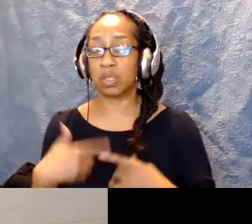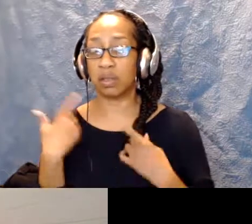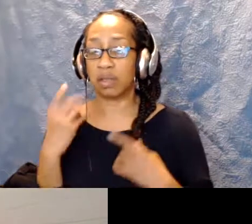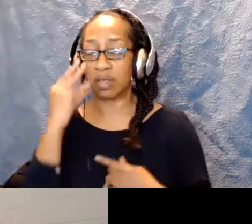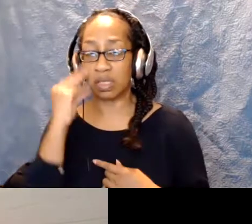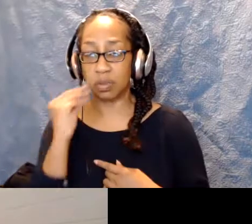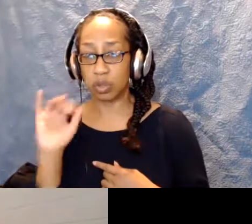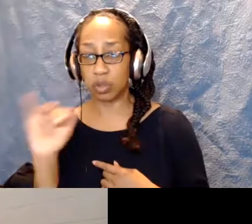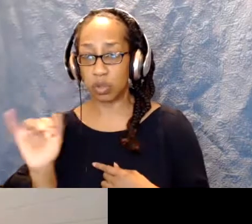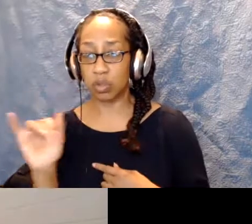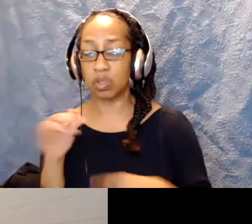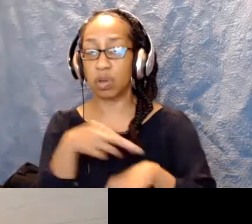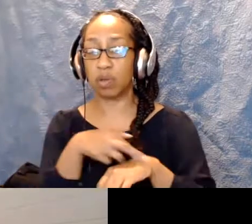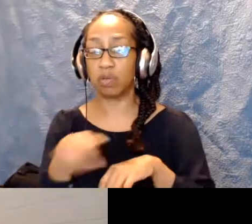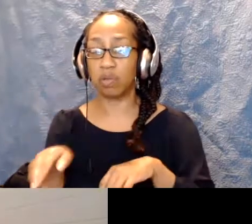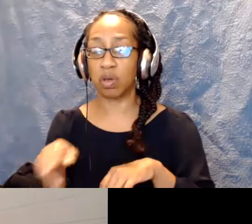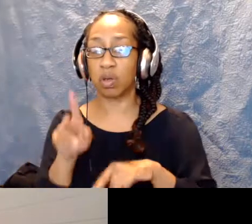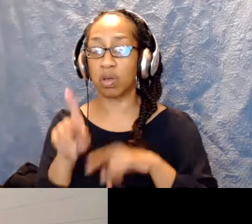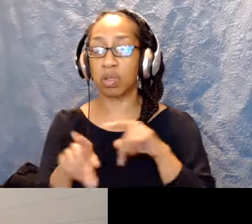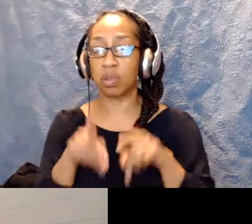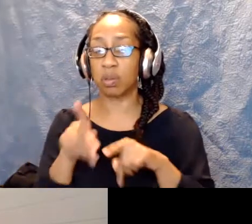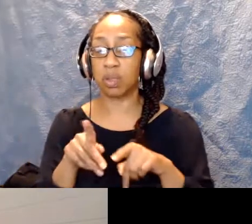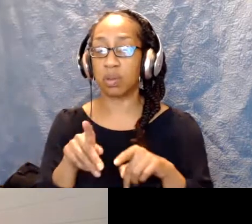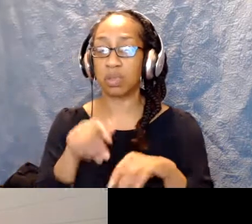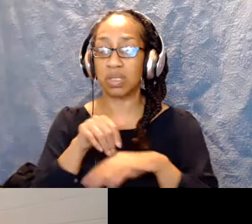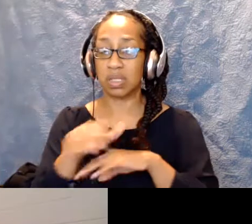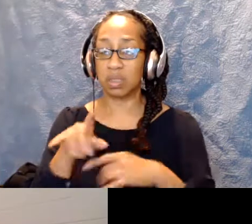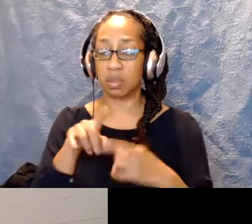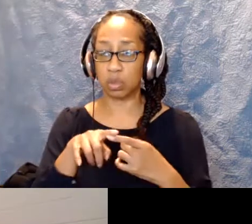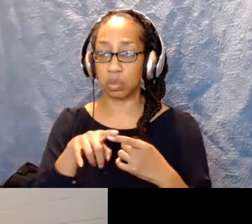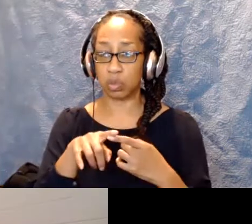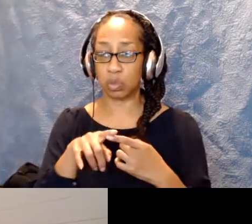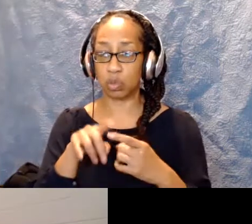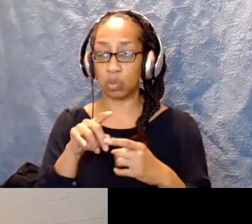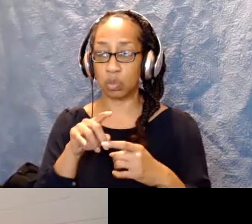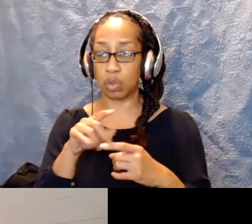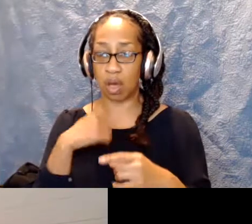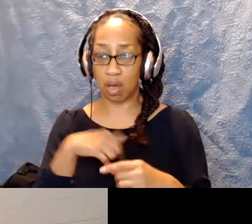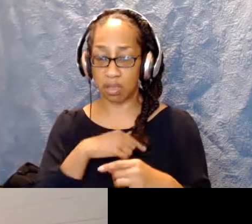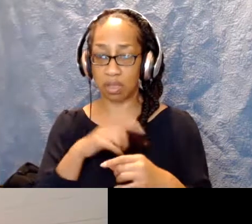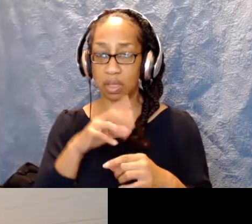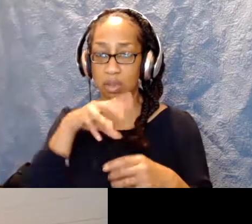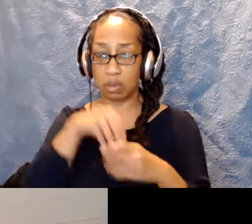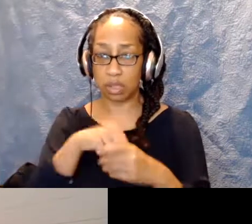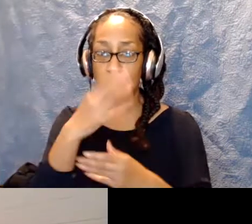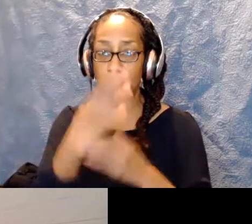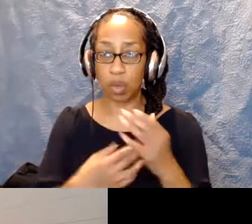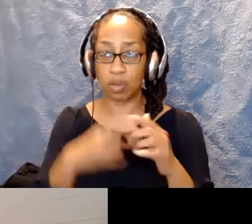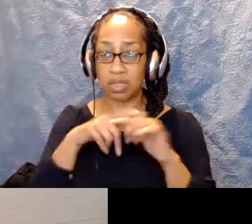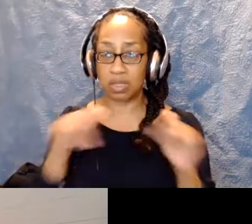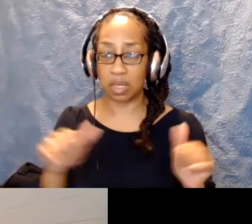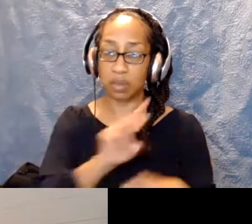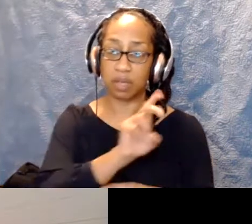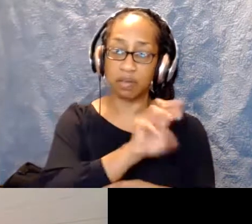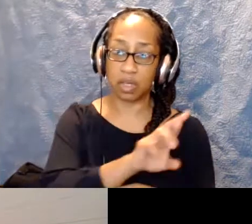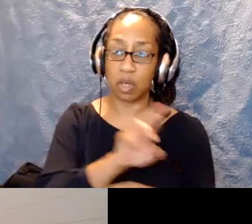would refer individuals to us, so they're able to complete or participate in both at the same time. And then